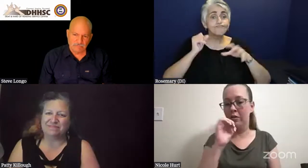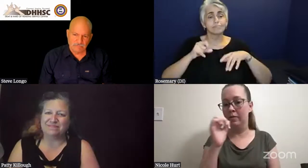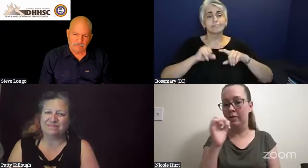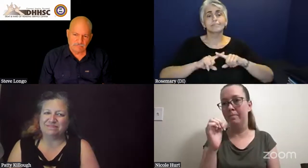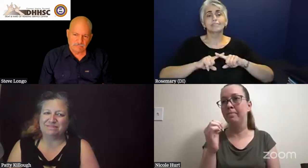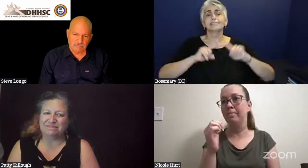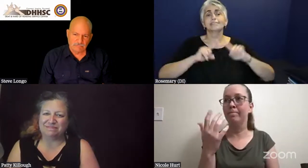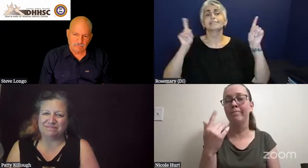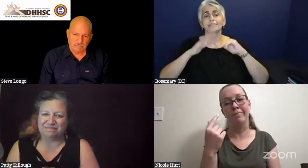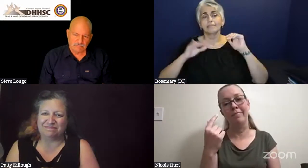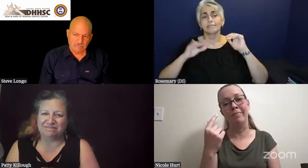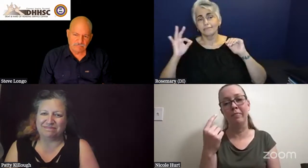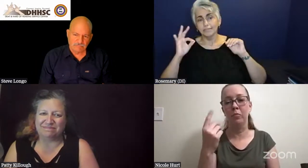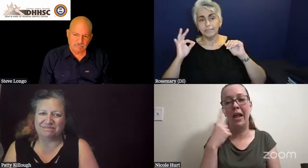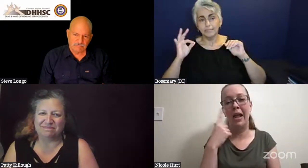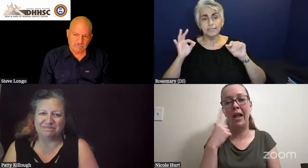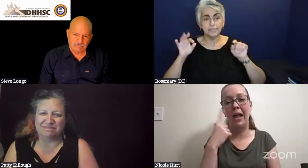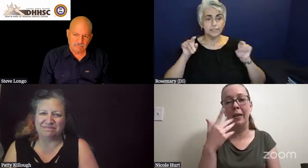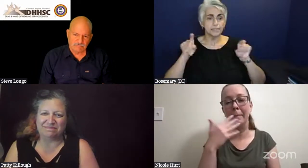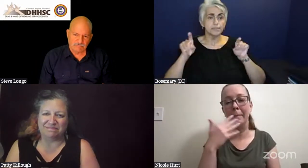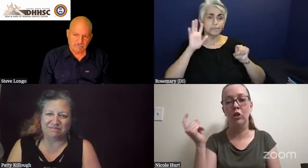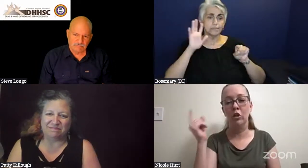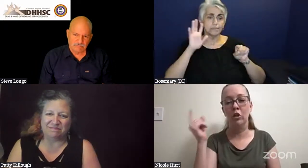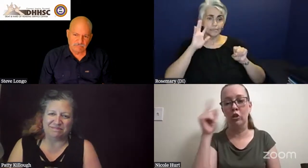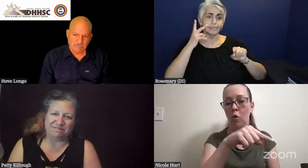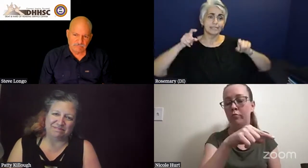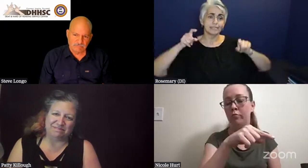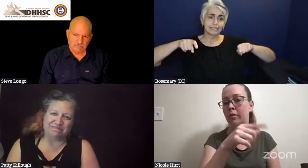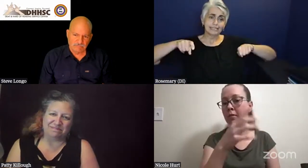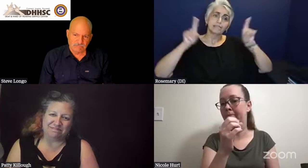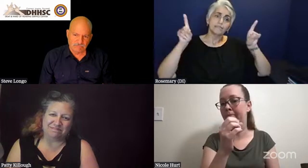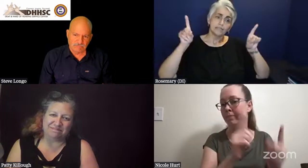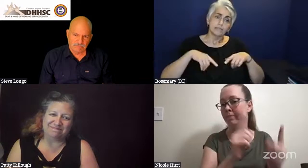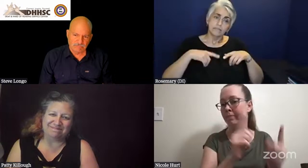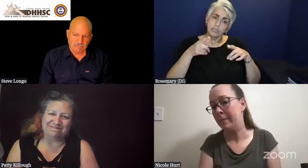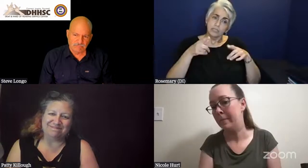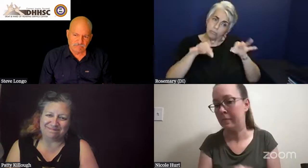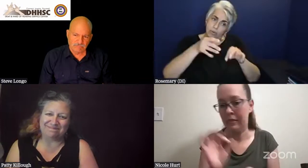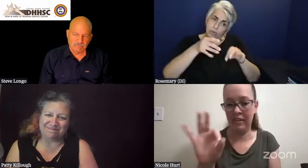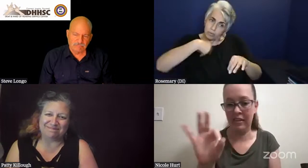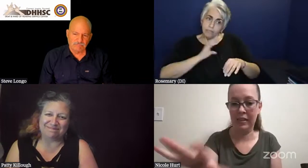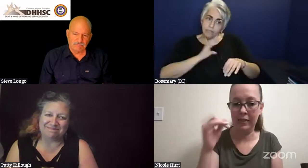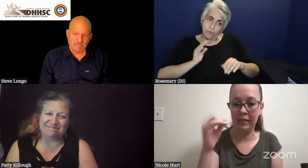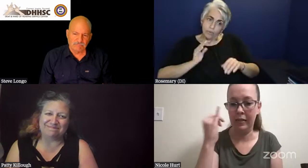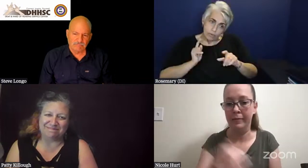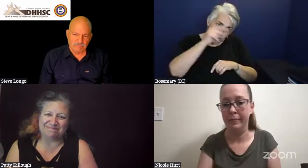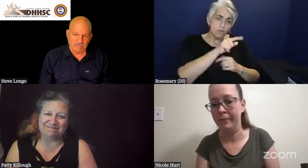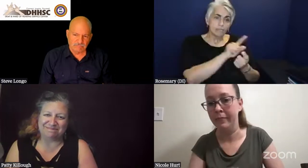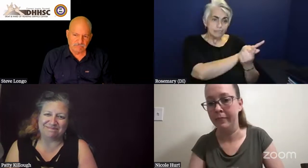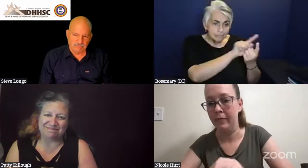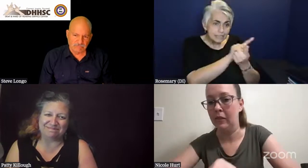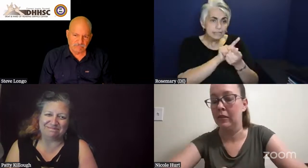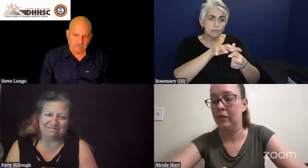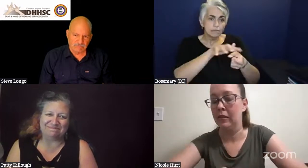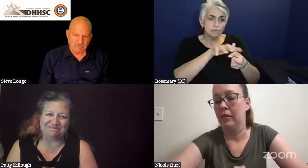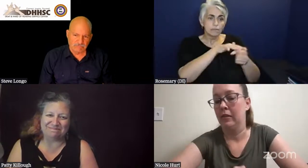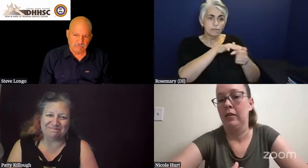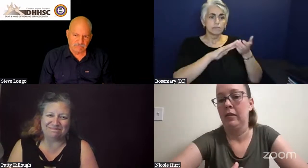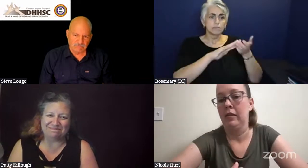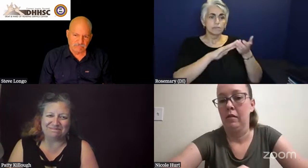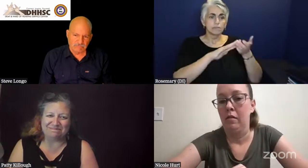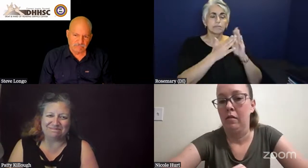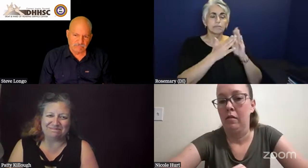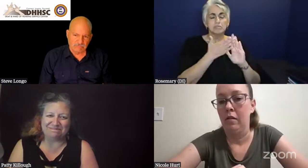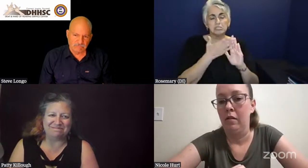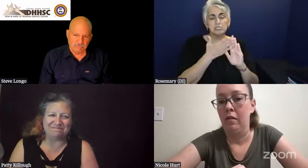style, the community, how they sign, if it's different than Fresno. Well, then we'll see that the needs are different and what